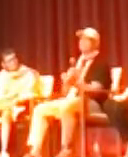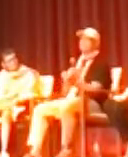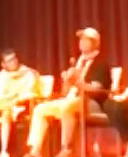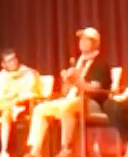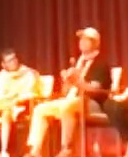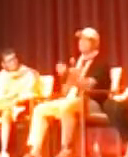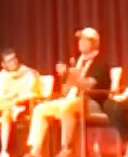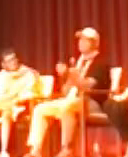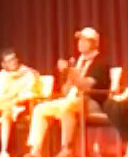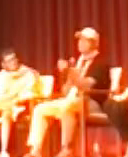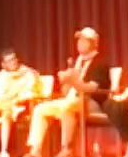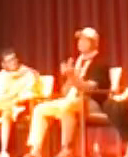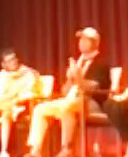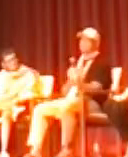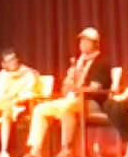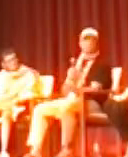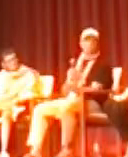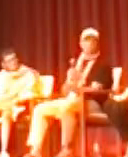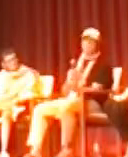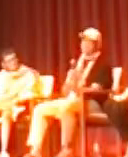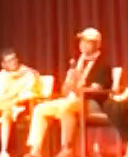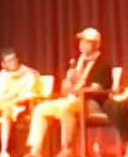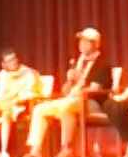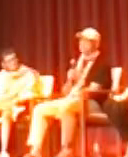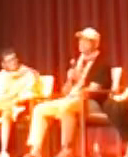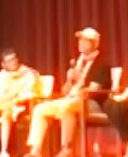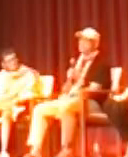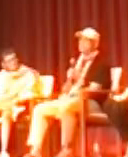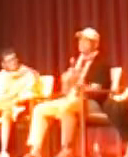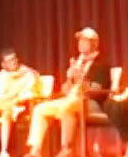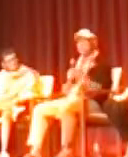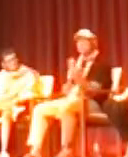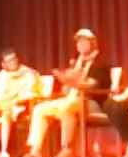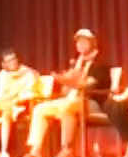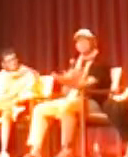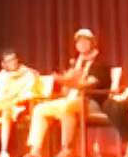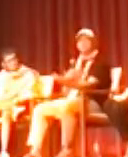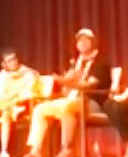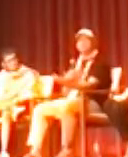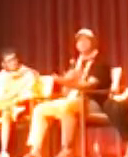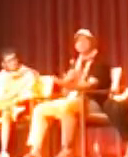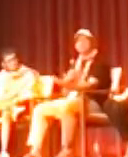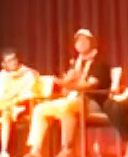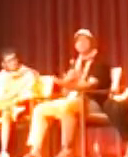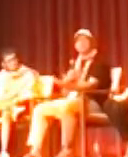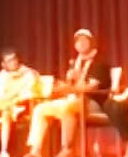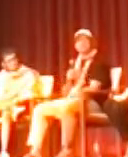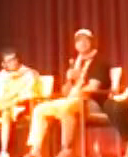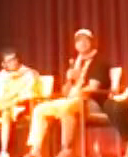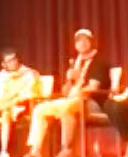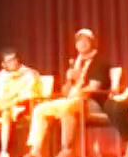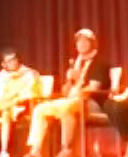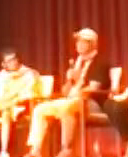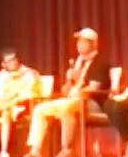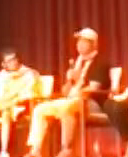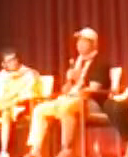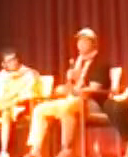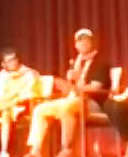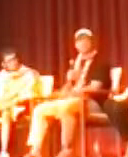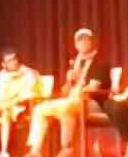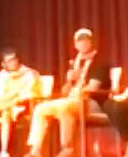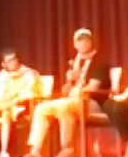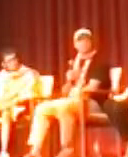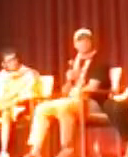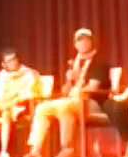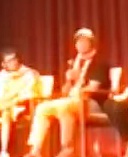interesting. When the group got out and we were doing the Hawaii Social, all these international producers turned up. And they